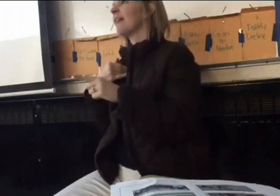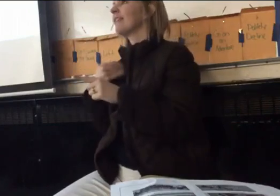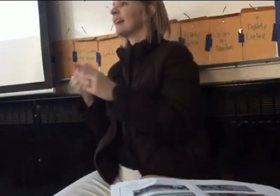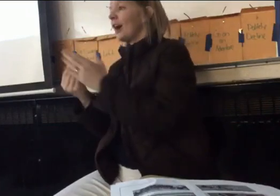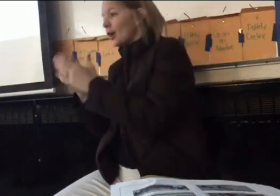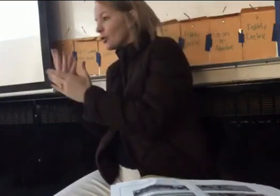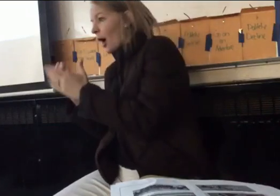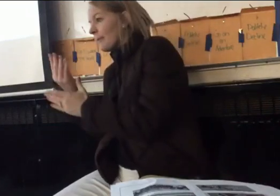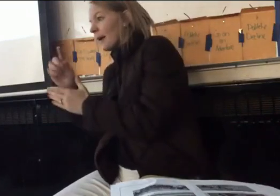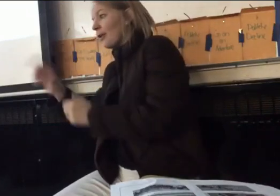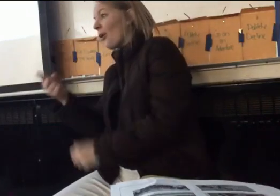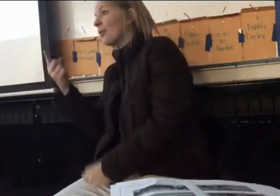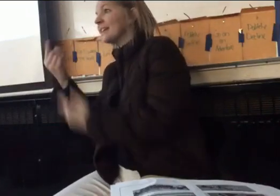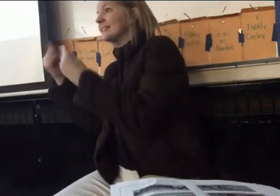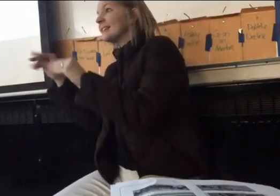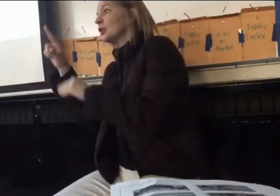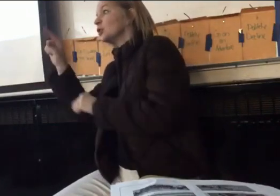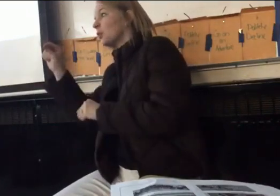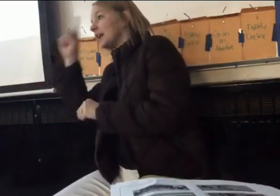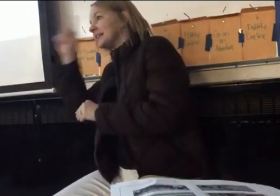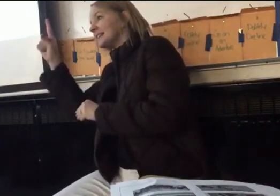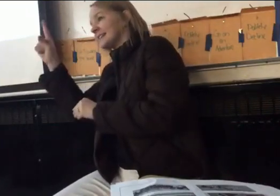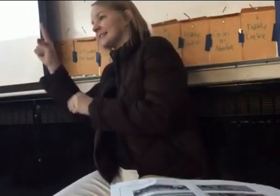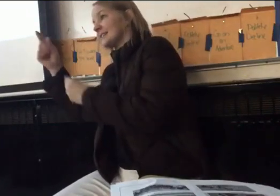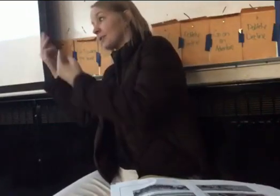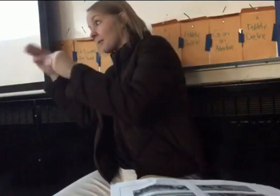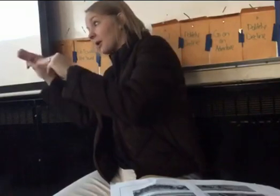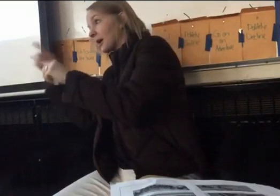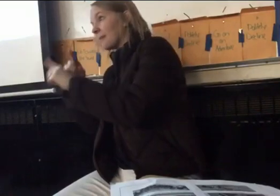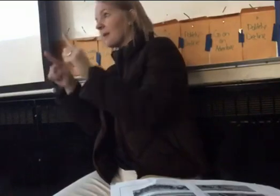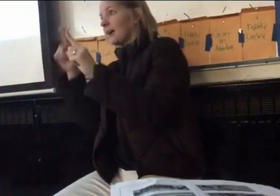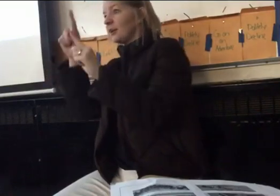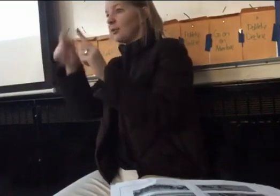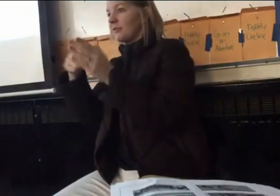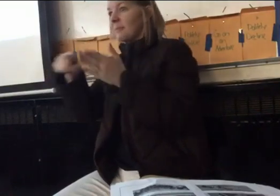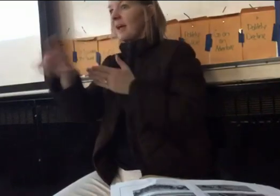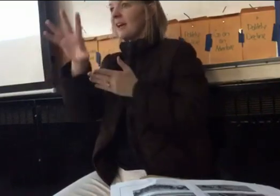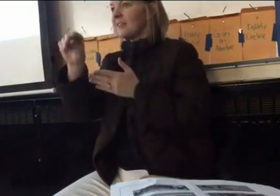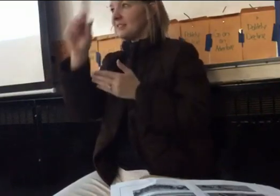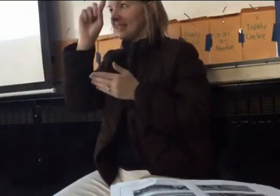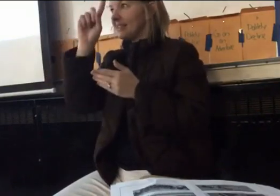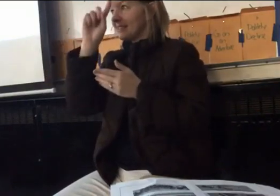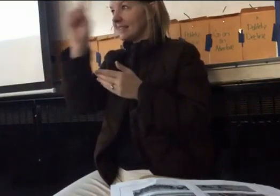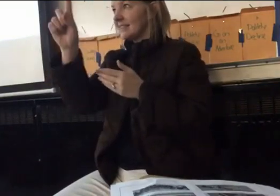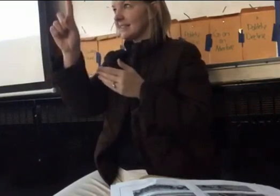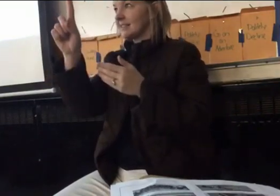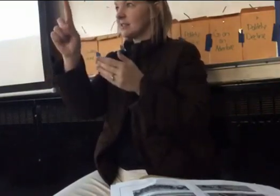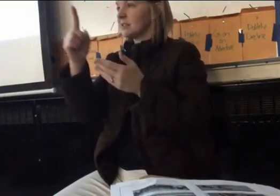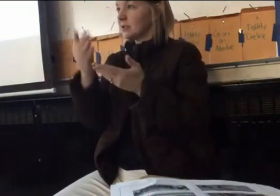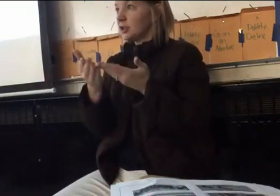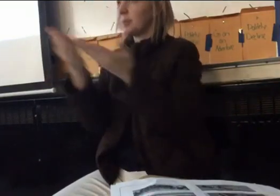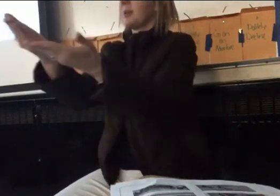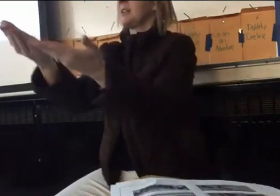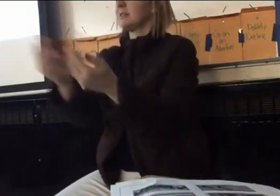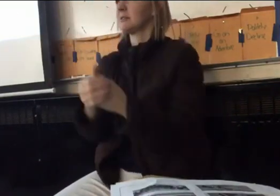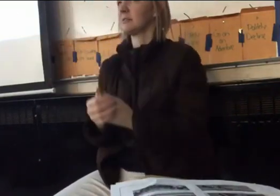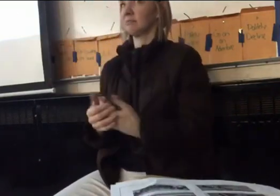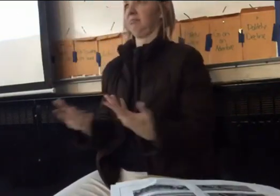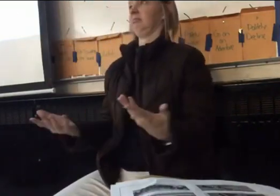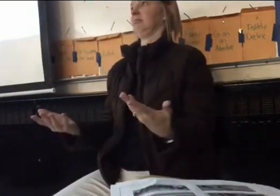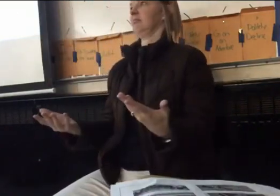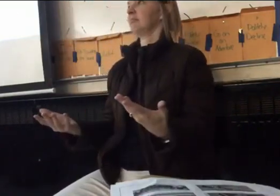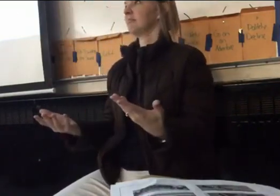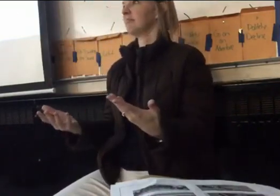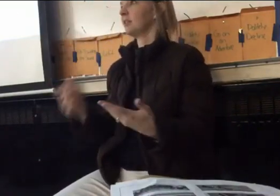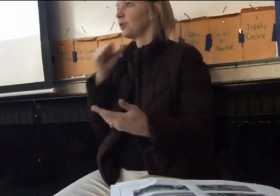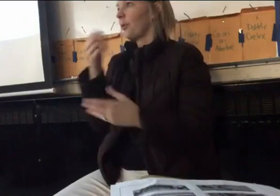20 cents at market and you had to pay 50 cents to ship it? Basically, the railroads control the prices, and they're beginning to bear down